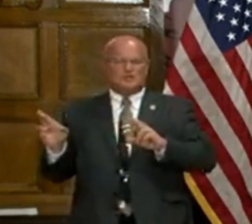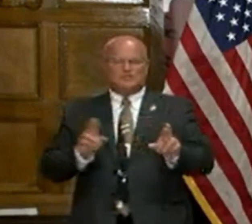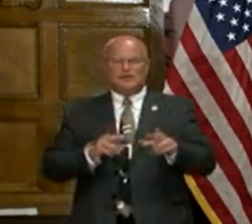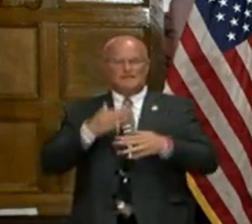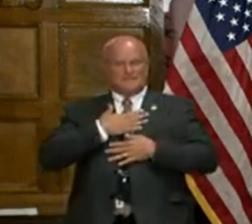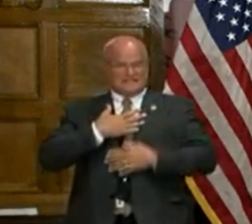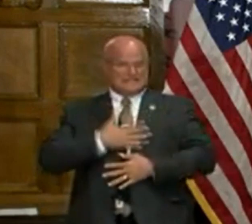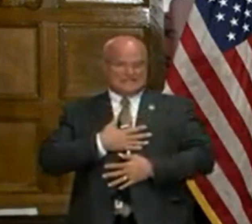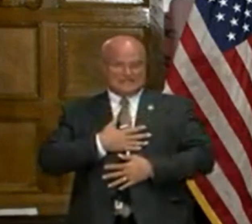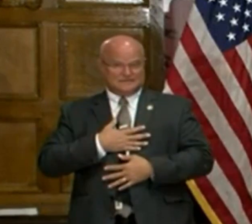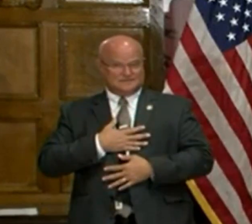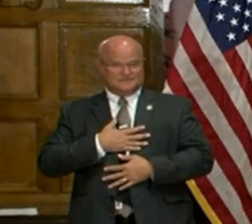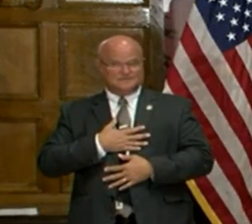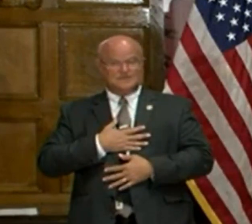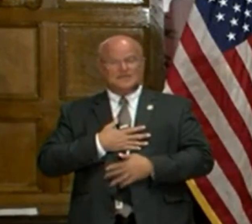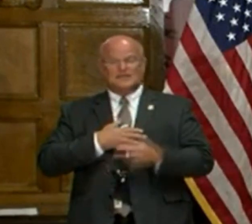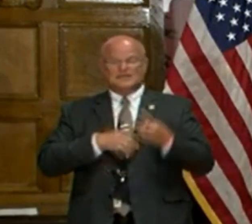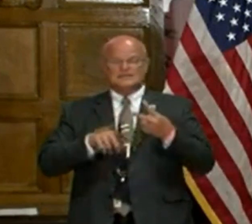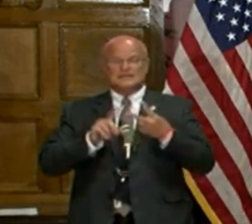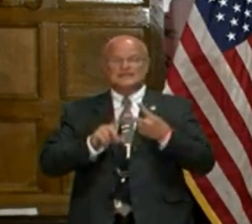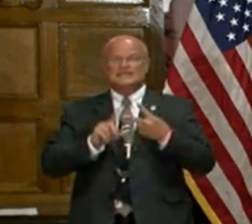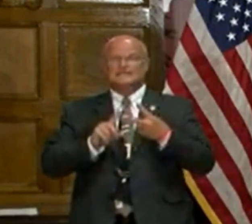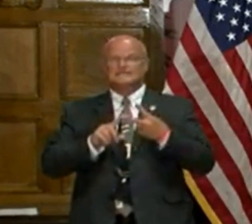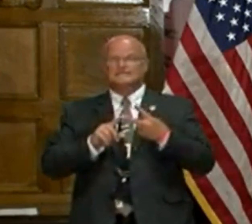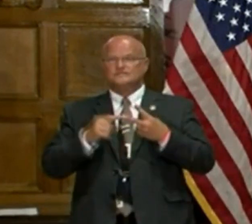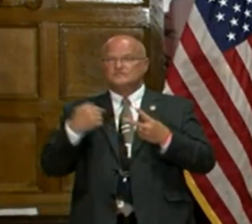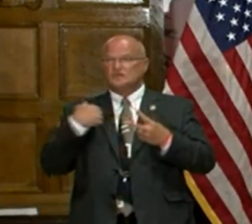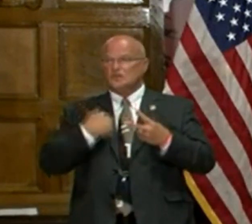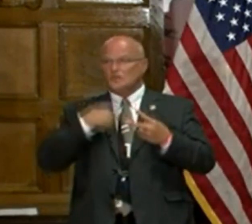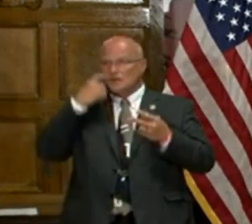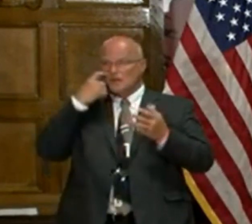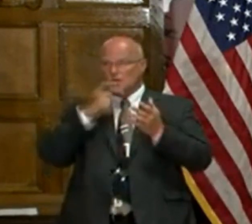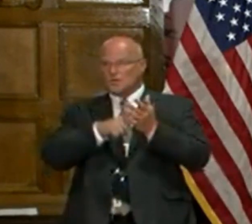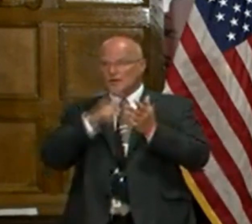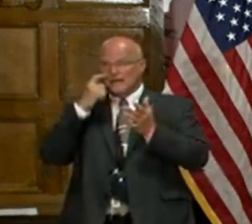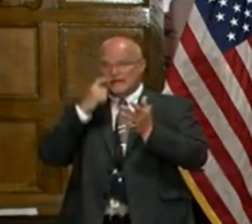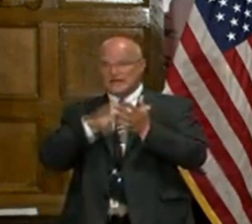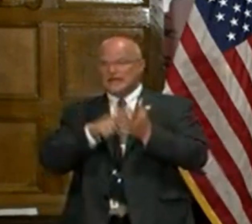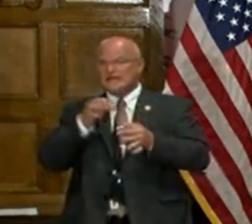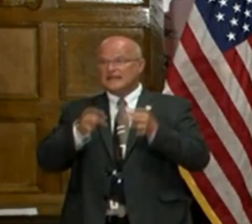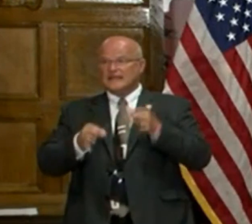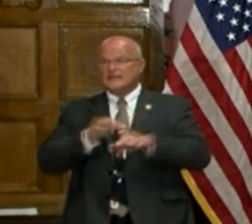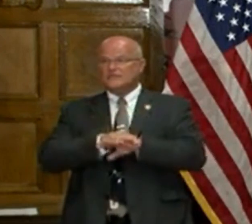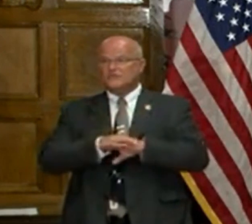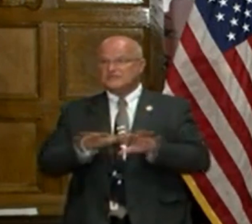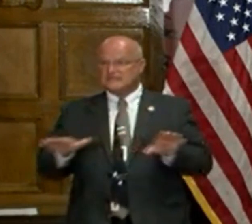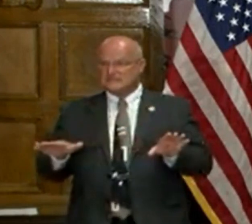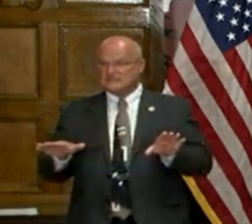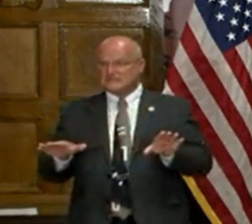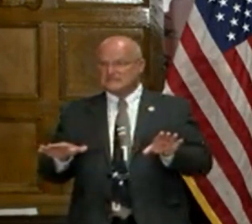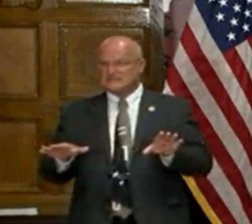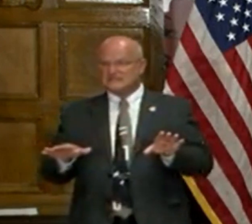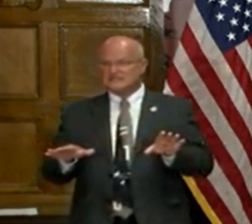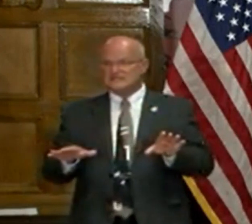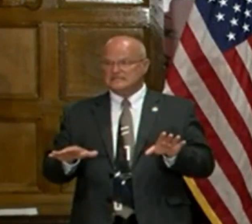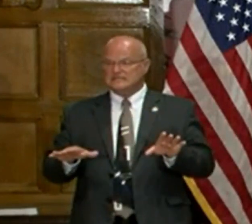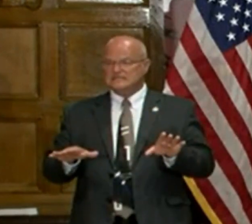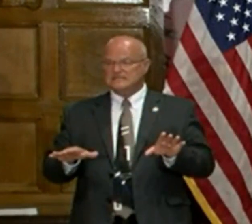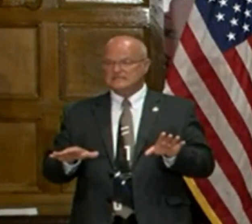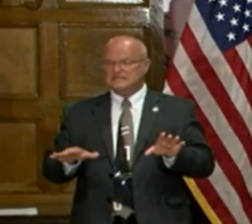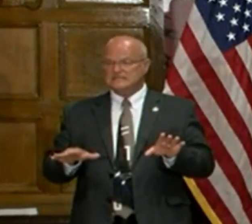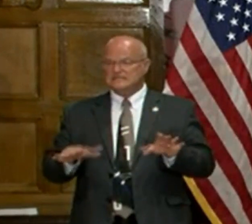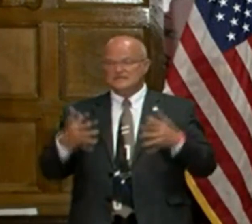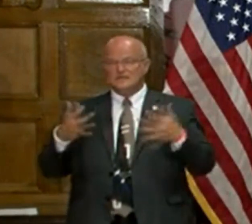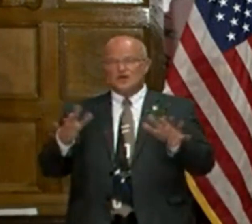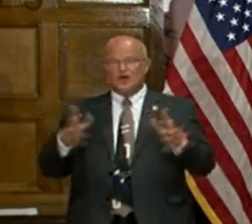prepared physically. Secondly, we recognize that if we didn't, that